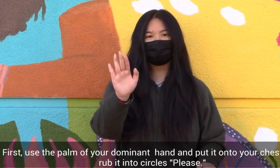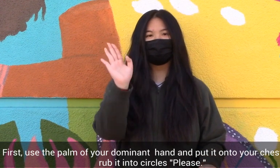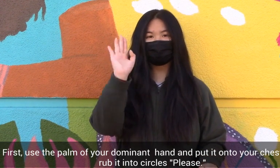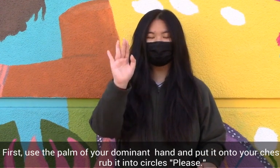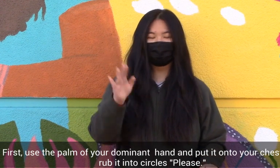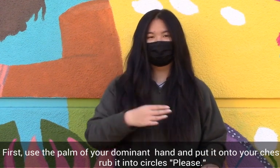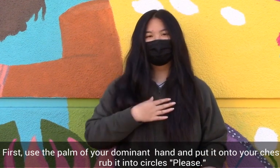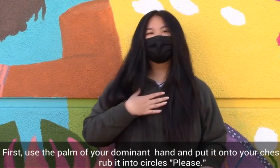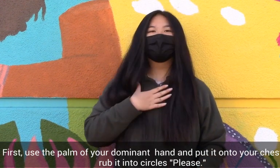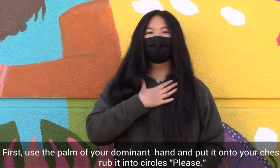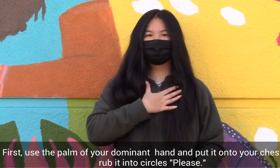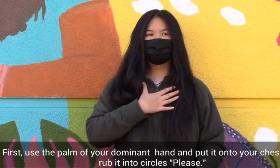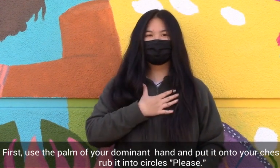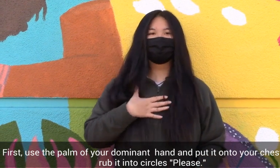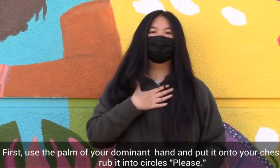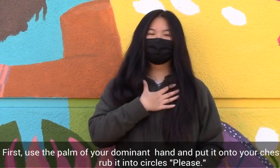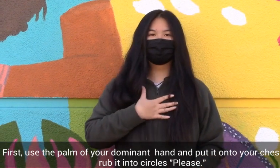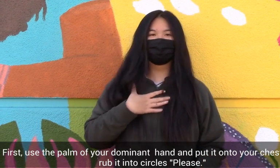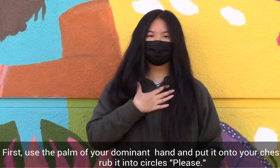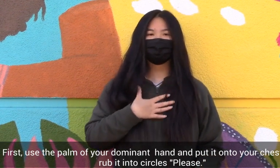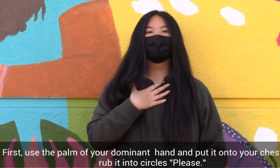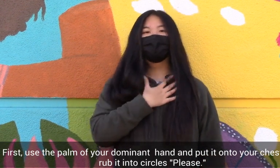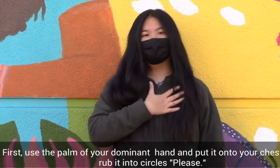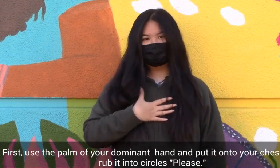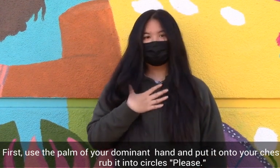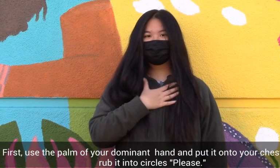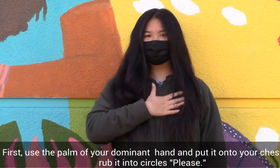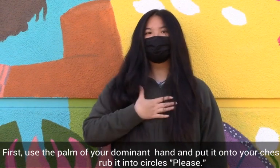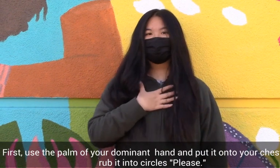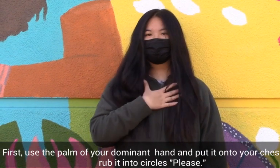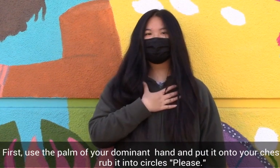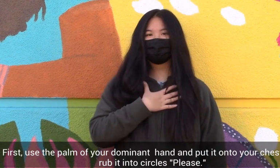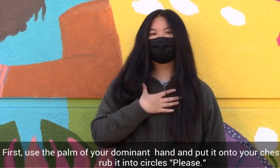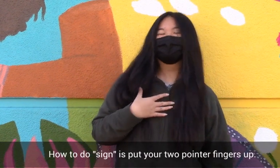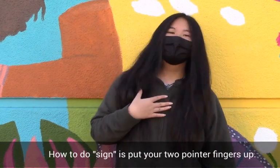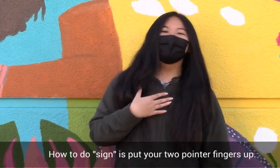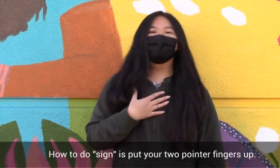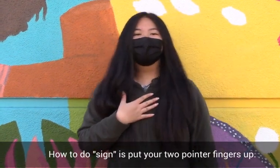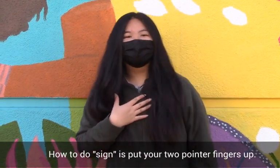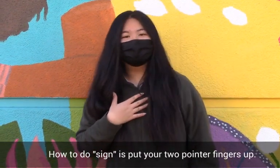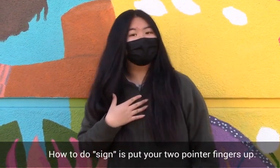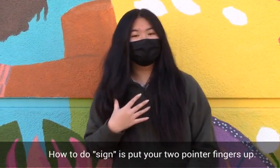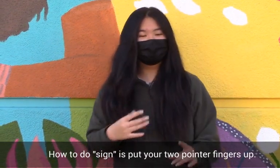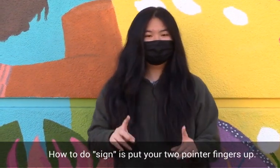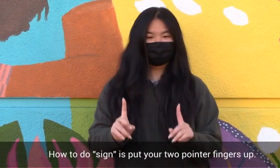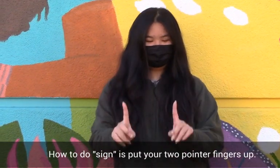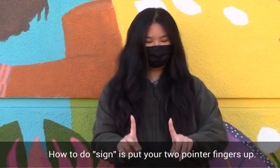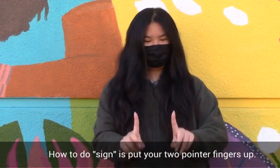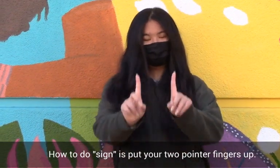of your dominant hand up to your chest and rub it in circles. Please. And then how to do sign is you put your 2 pointing